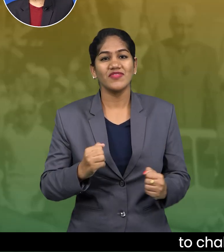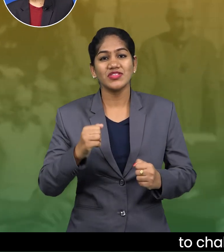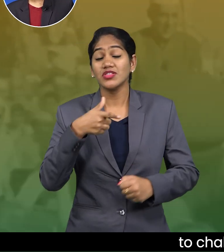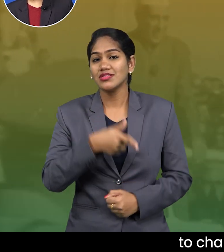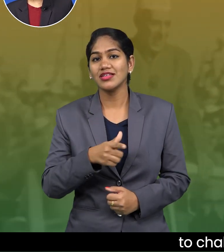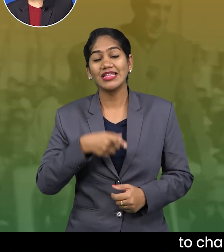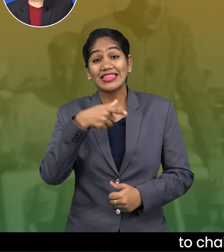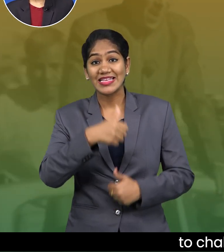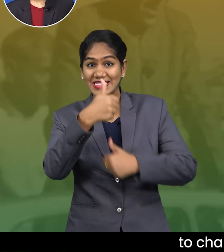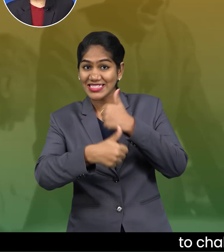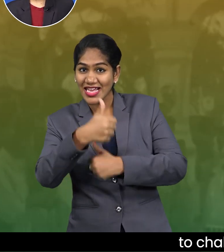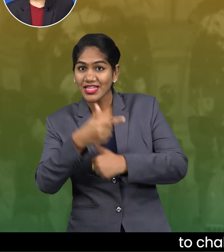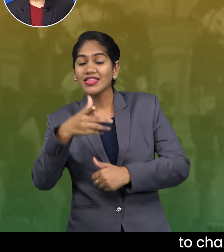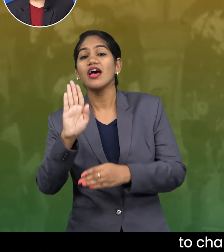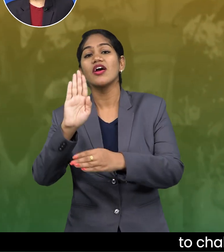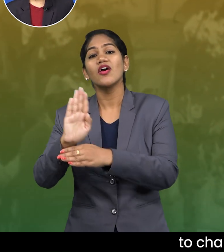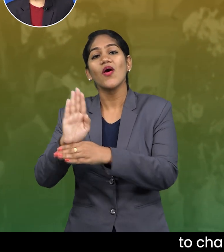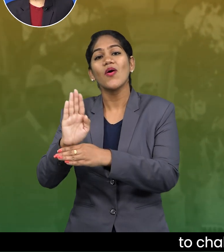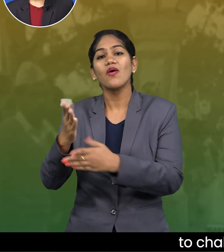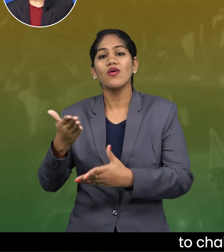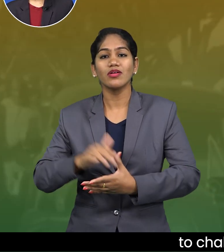challenge the Congress.